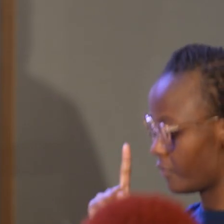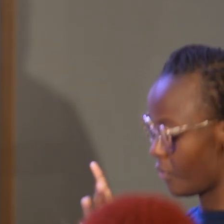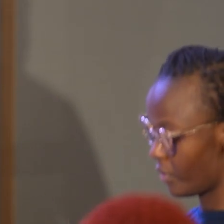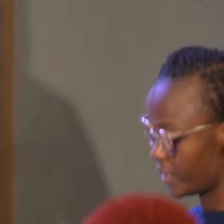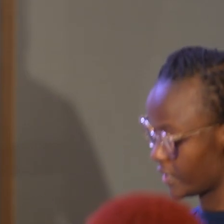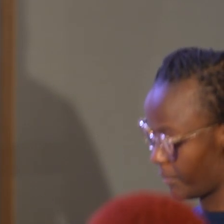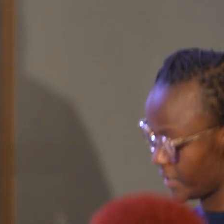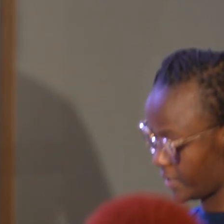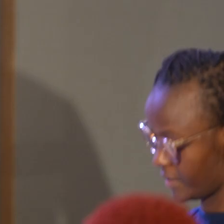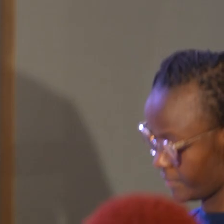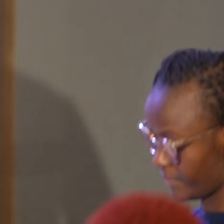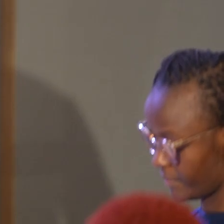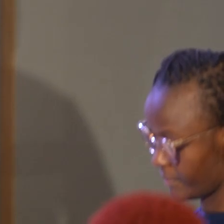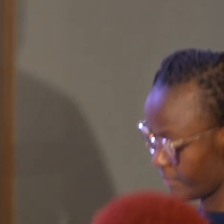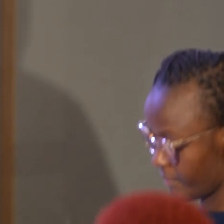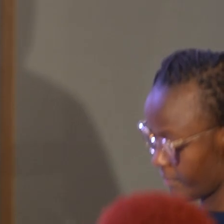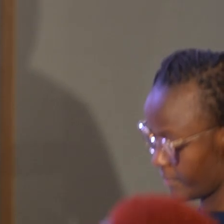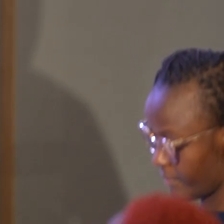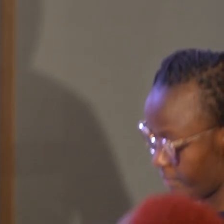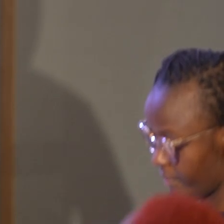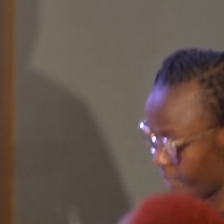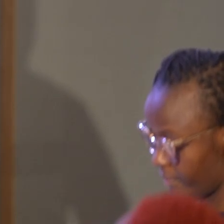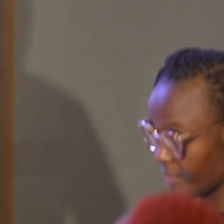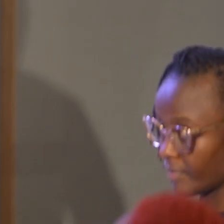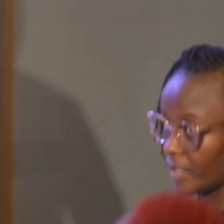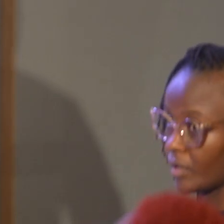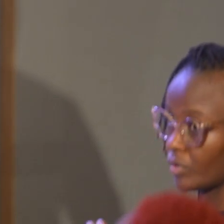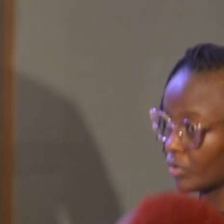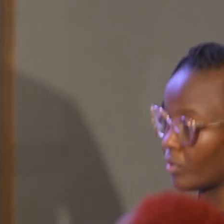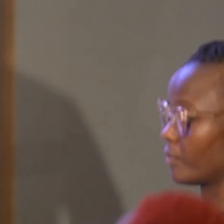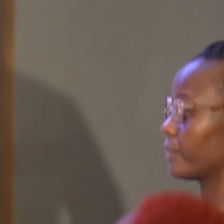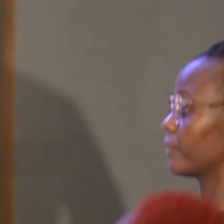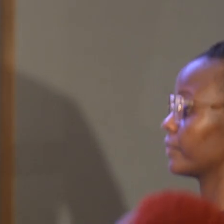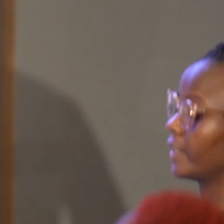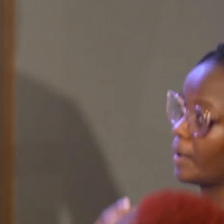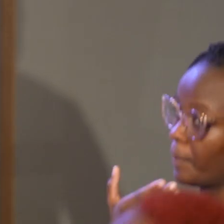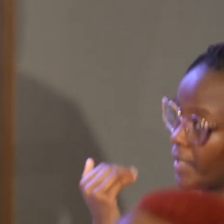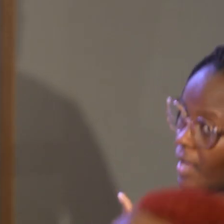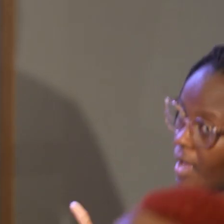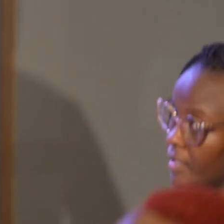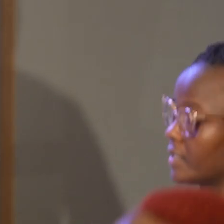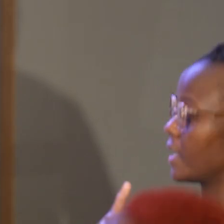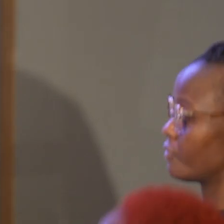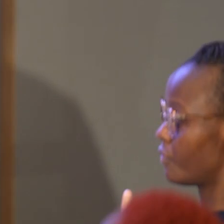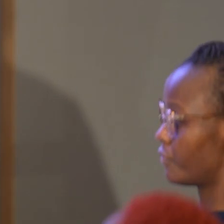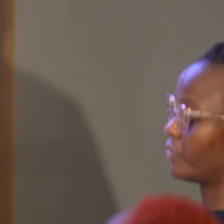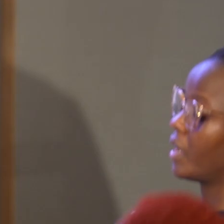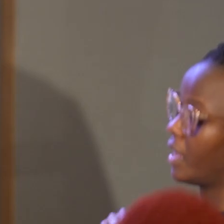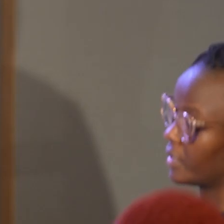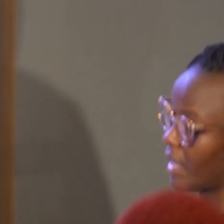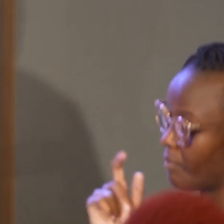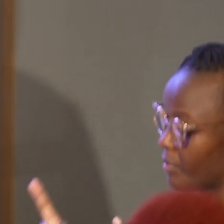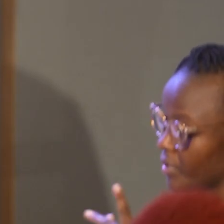disability, to persons with disabilities. And therefore, we should also be involved in the process of